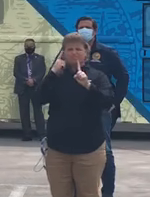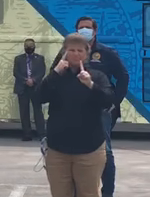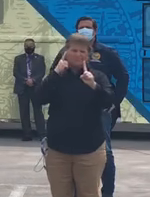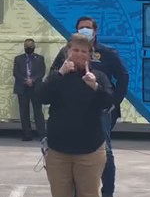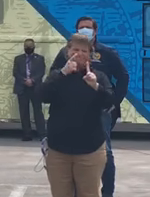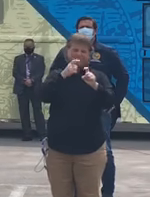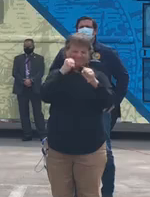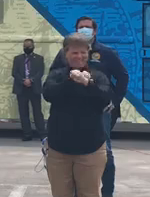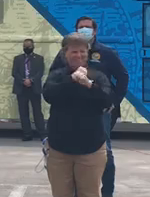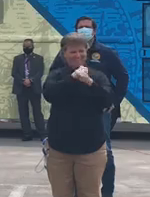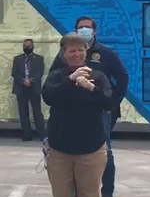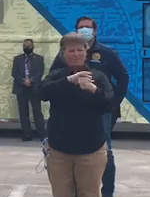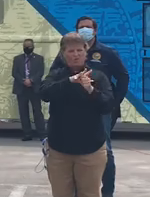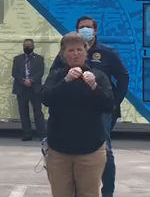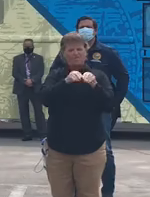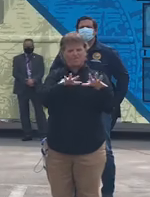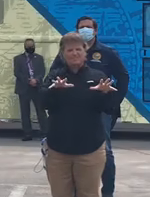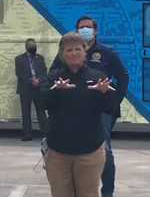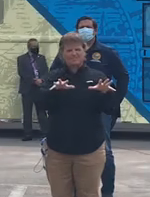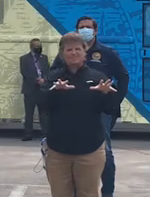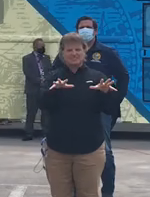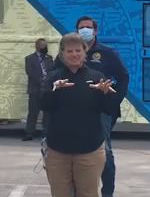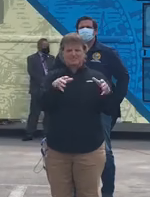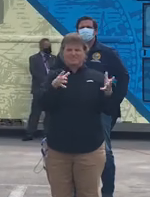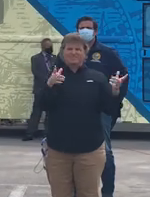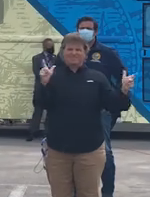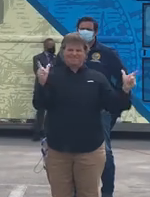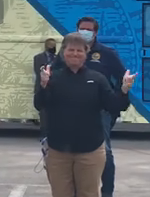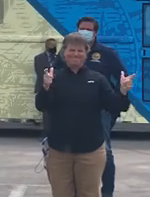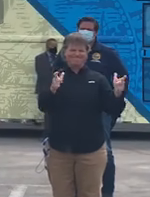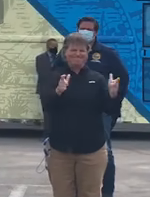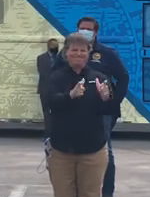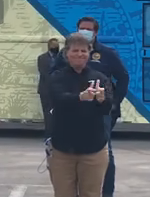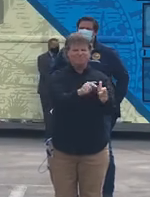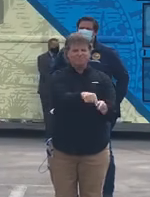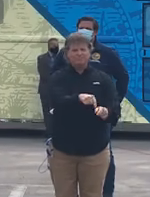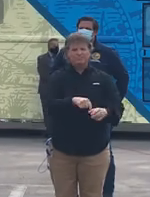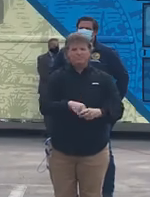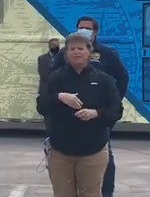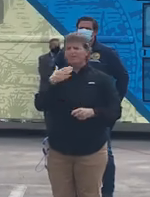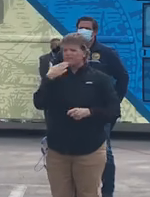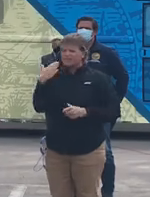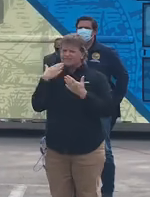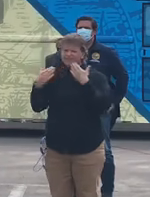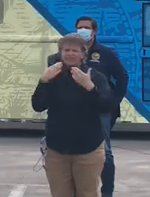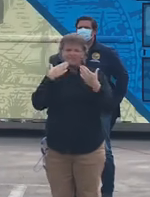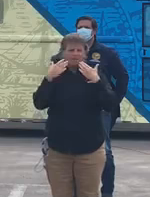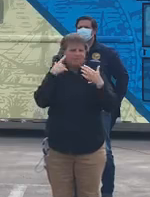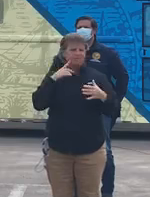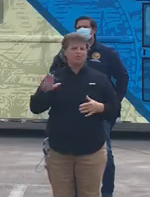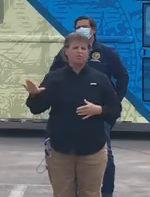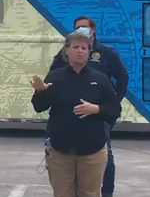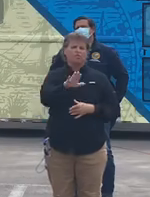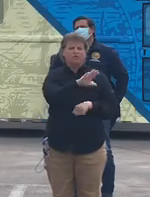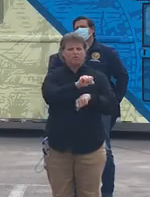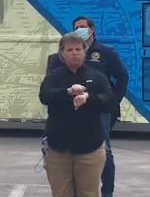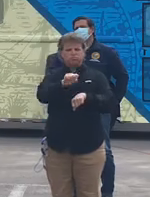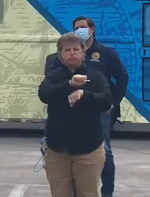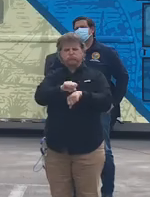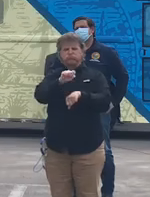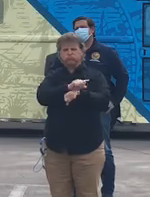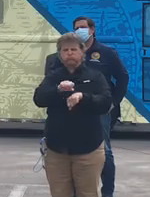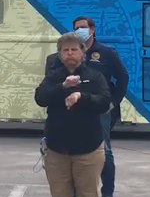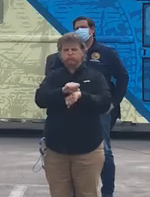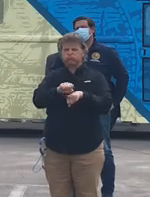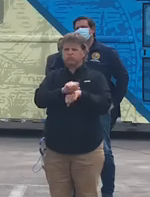in battling COVID-19. So we thank all of those healthcare workers, first responders, the National Guard, everyone that's been instrumental